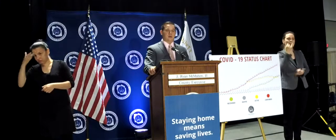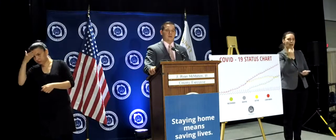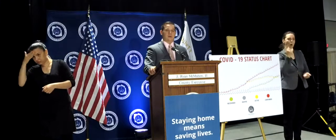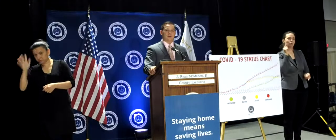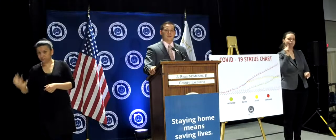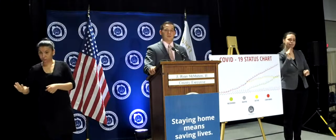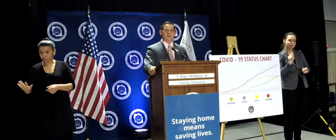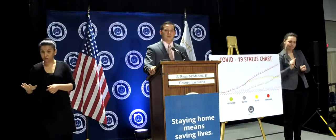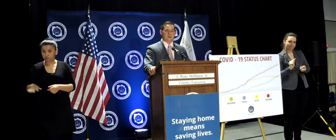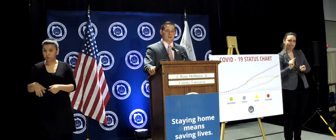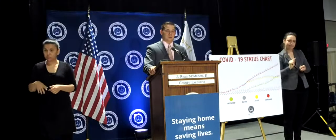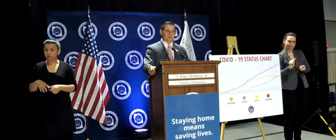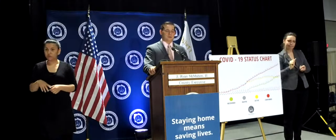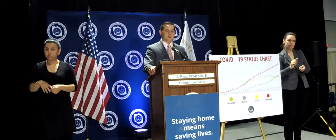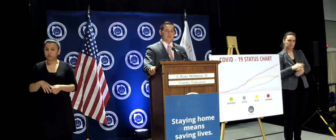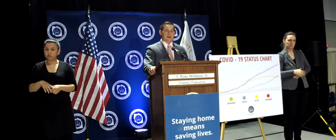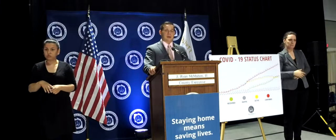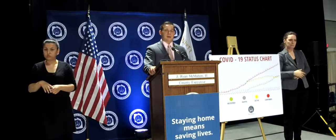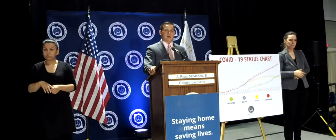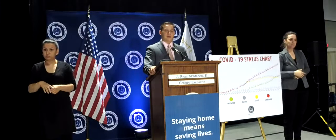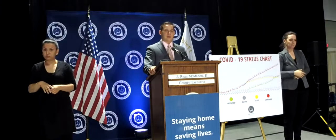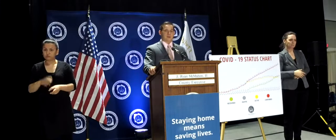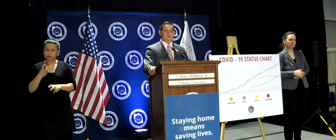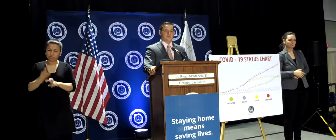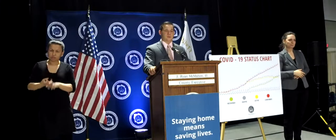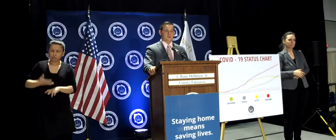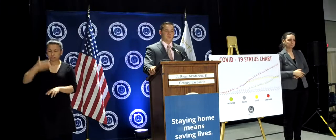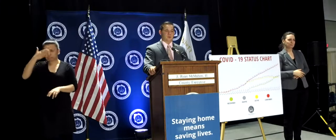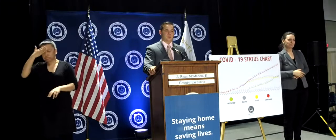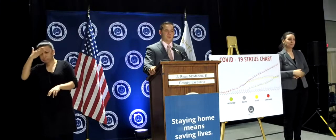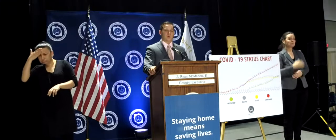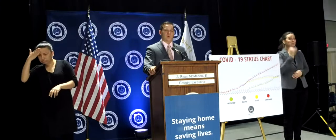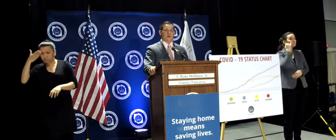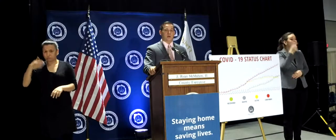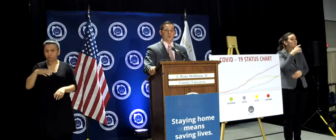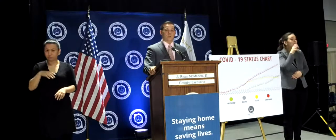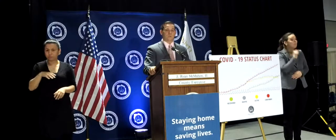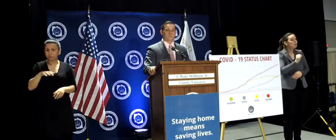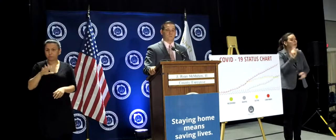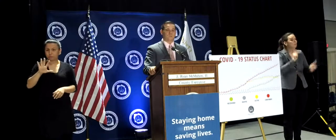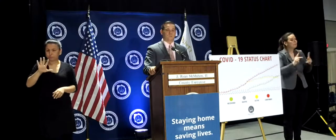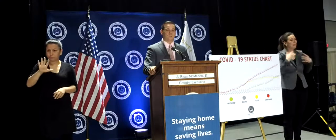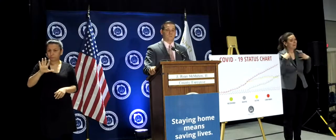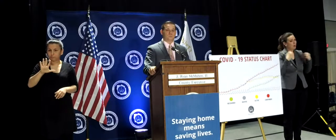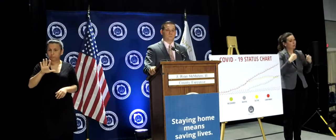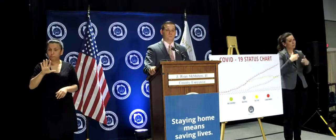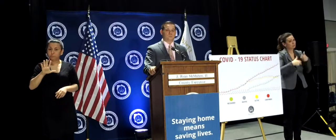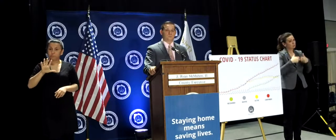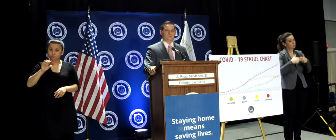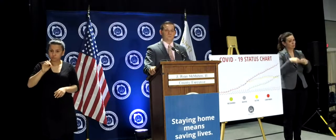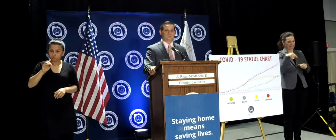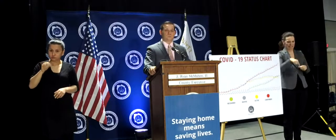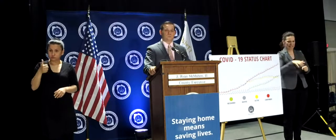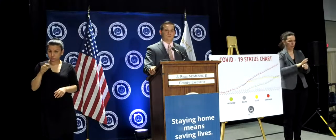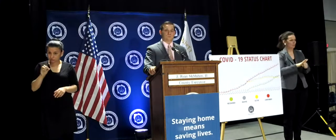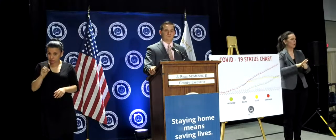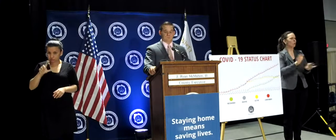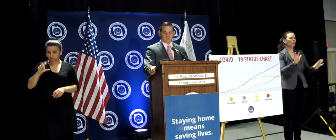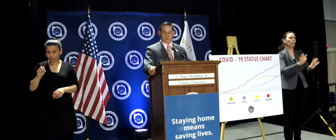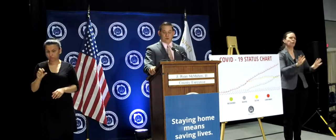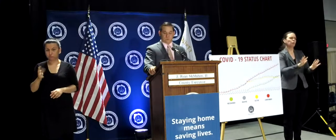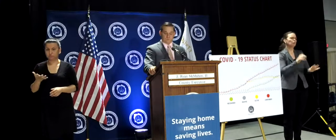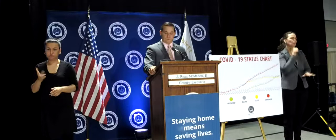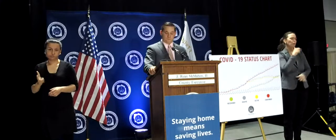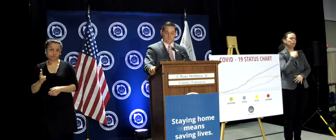other medical conditions, this is a bad virus, and we want it nowhere near you. That means 2 people have died that didn't have underlying